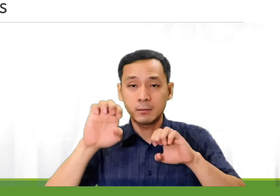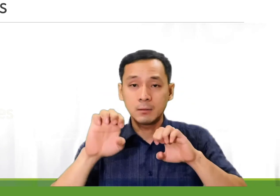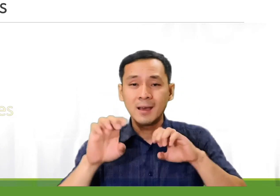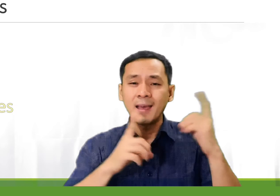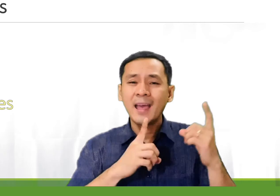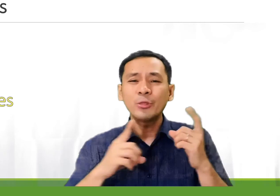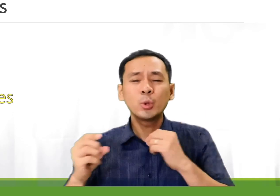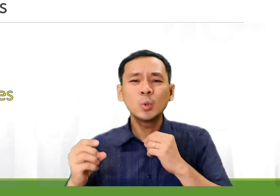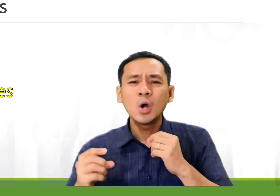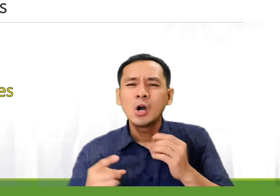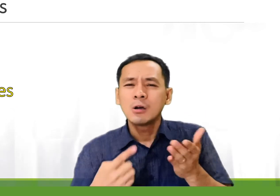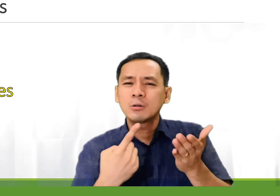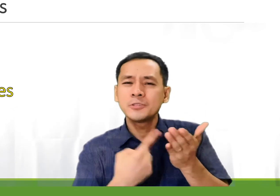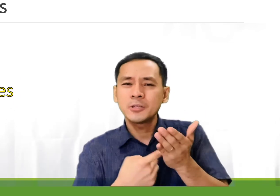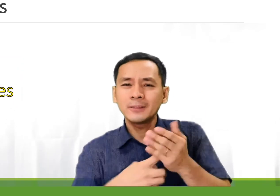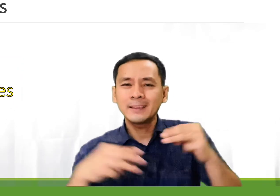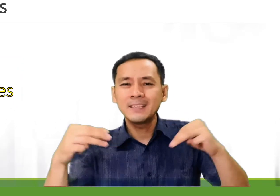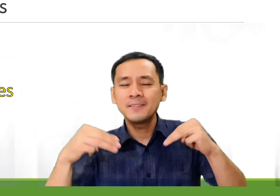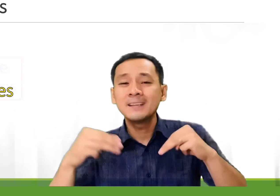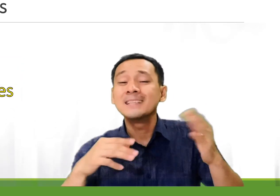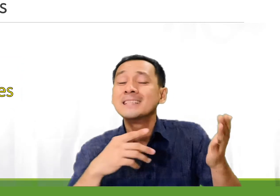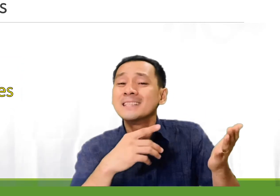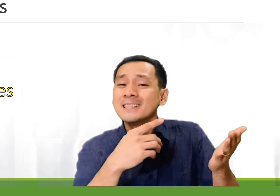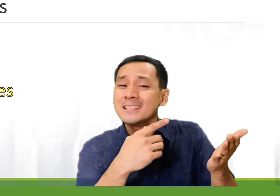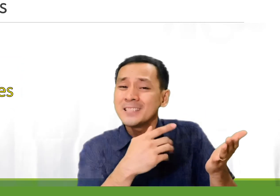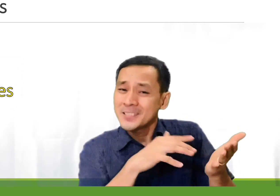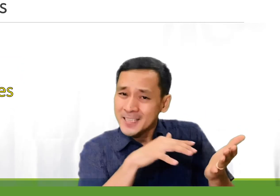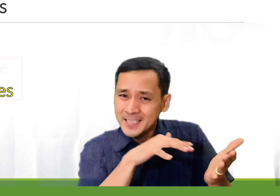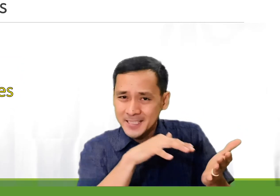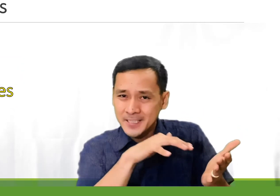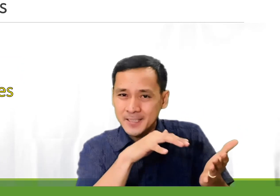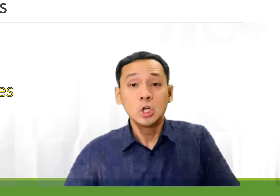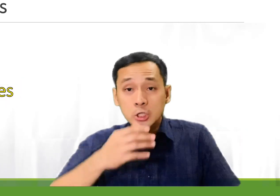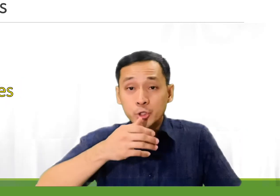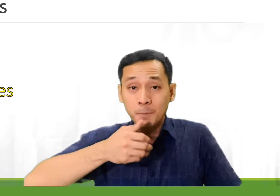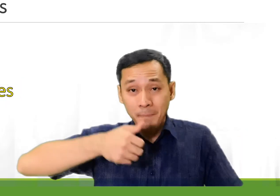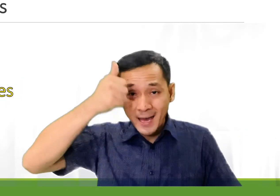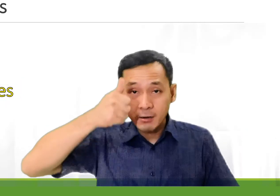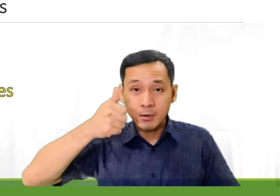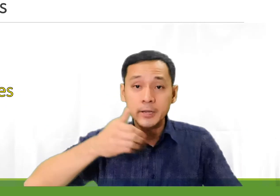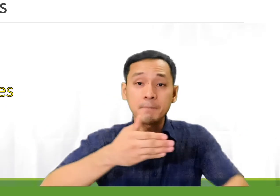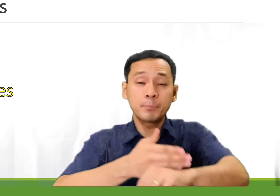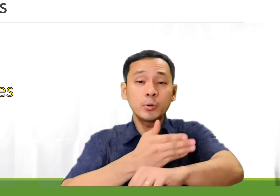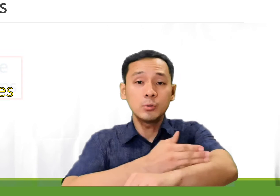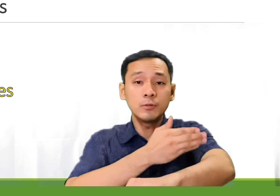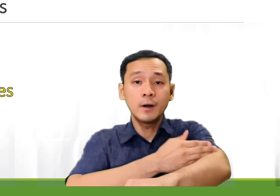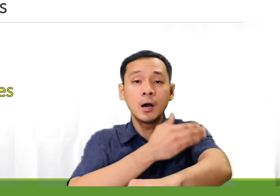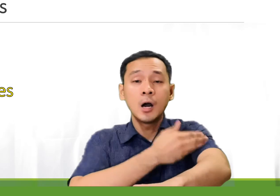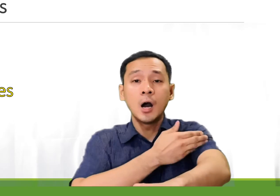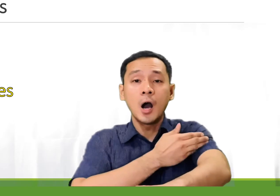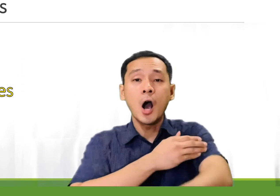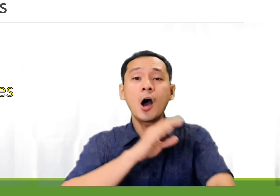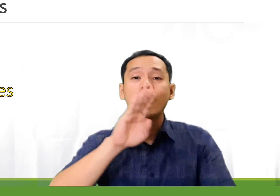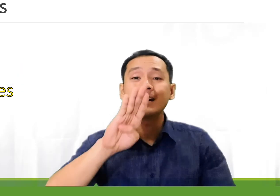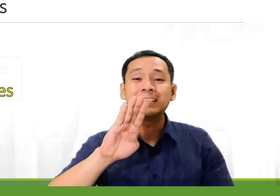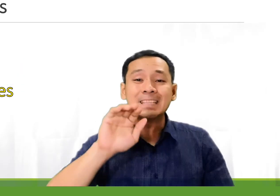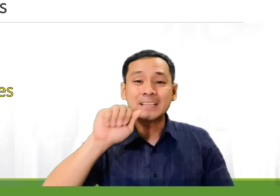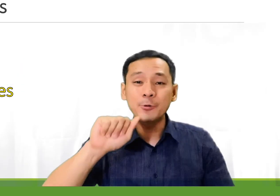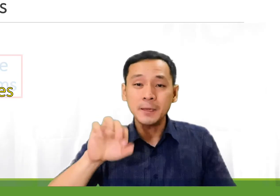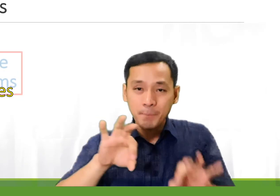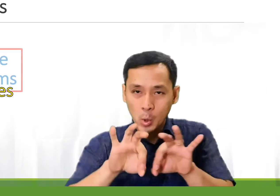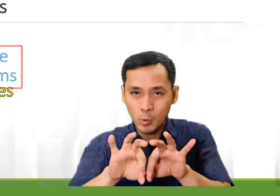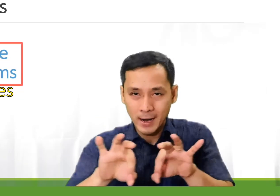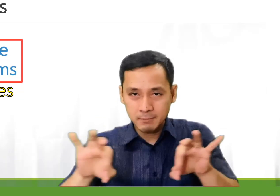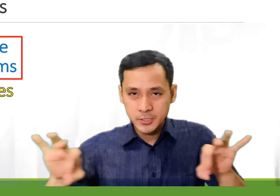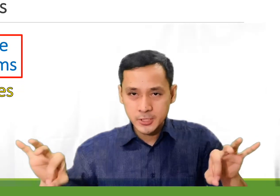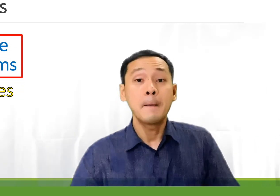evaluate, and do consultative studies to better improve our